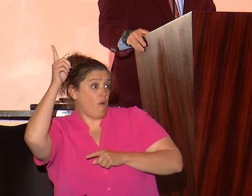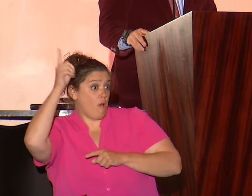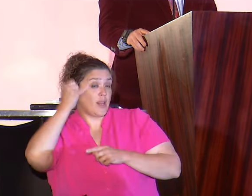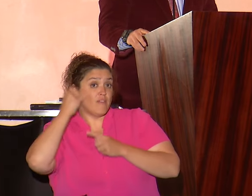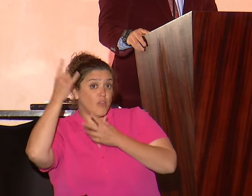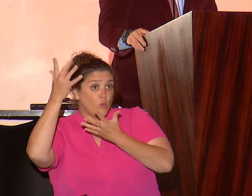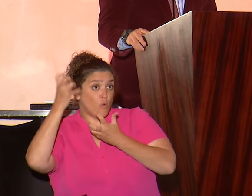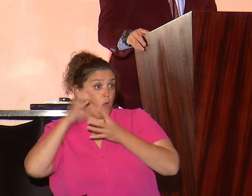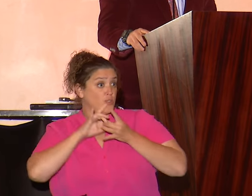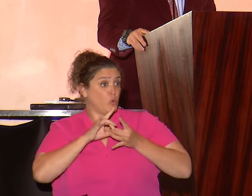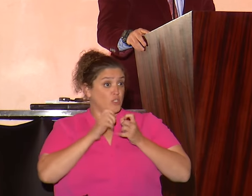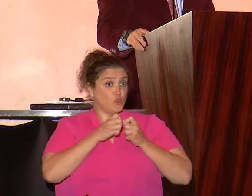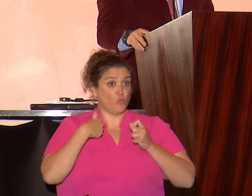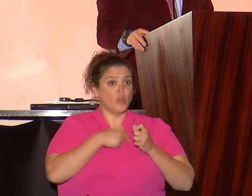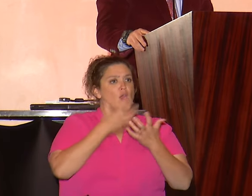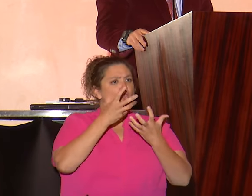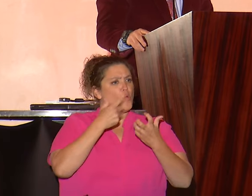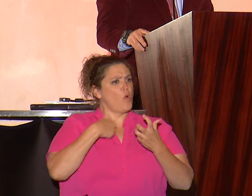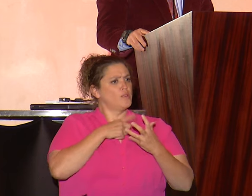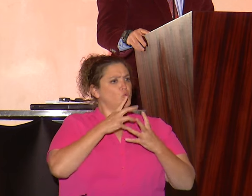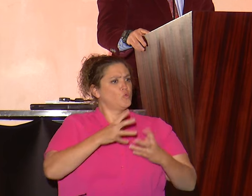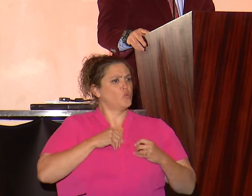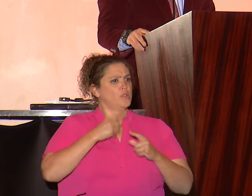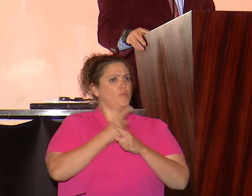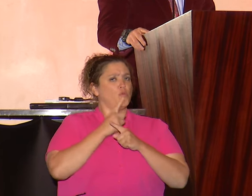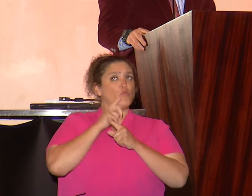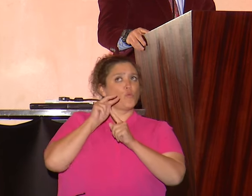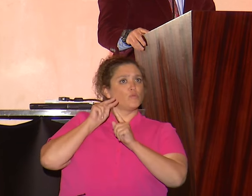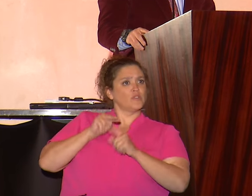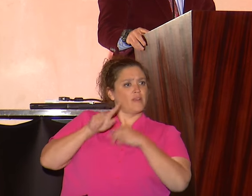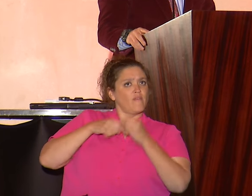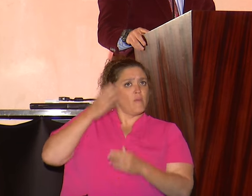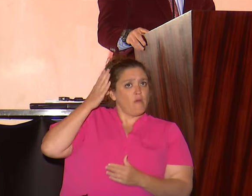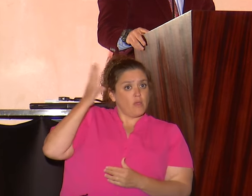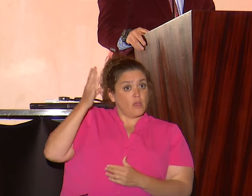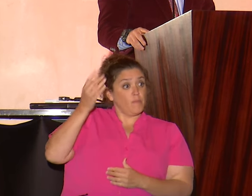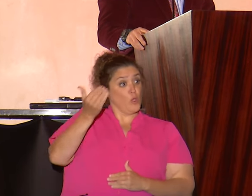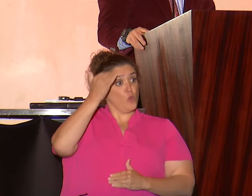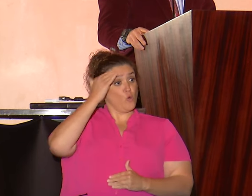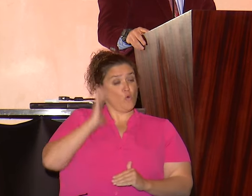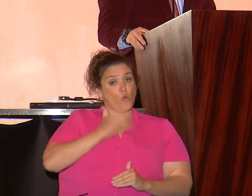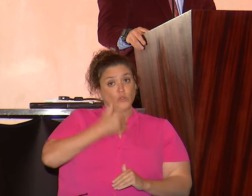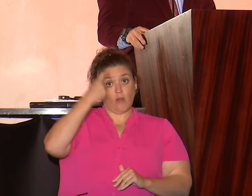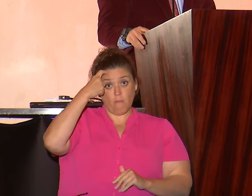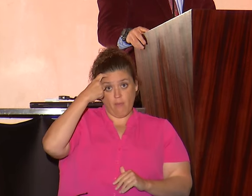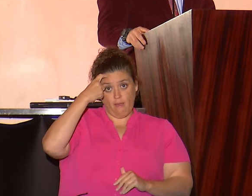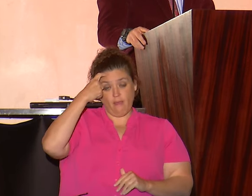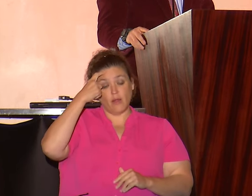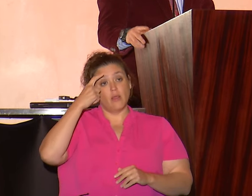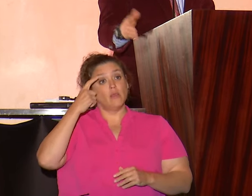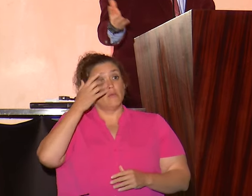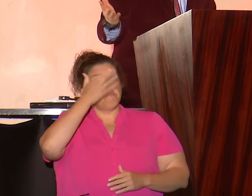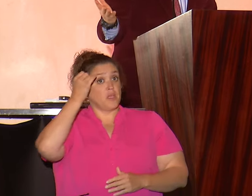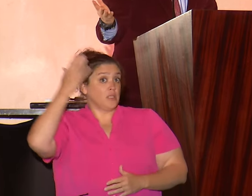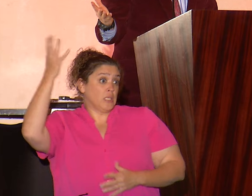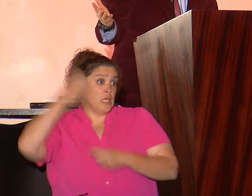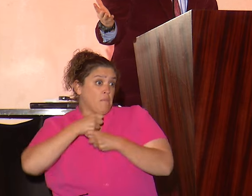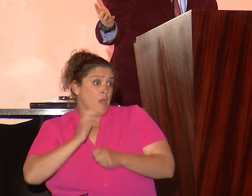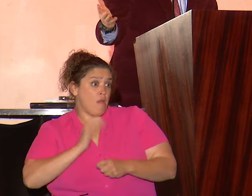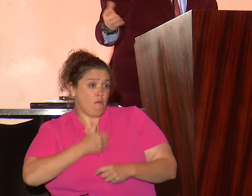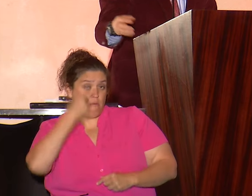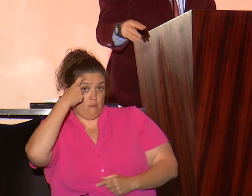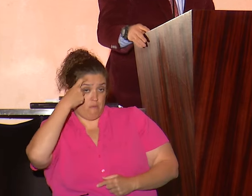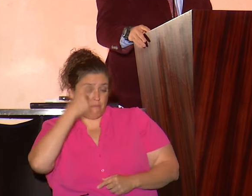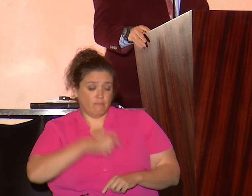to adopt the right view of that God, and who knows our minds because that God created our